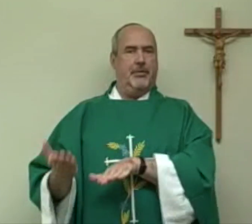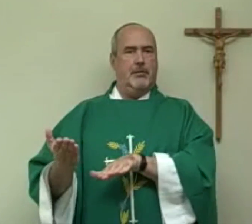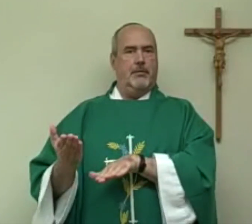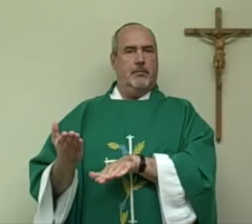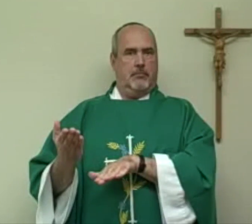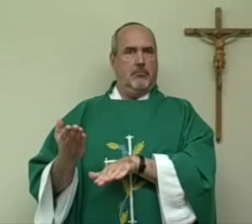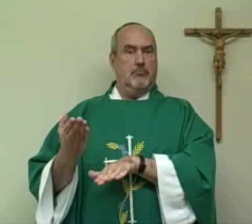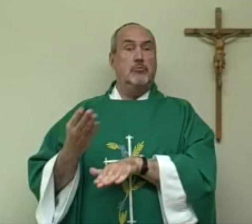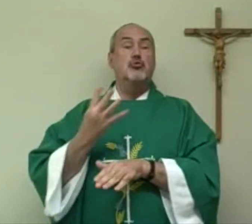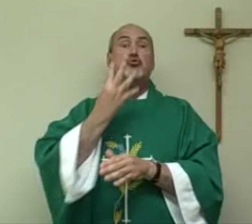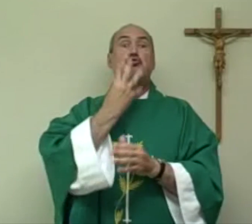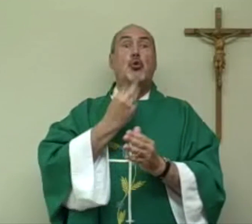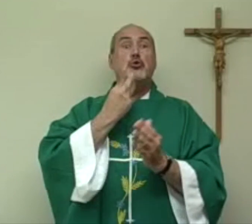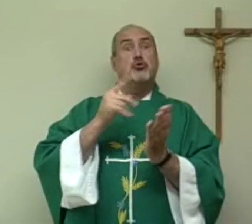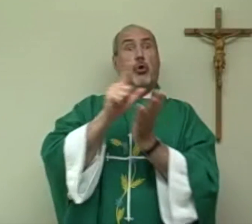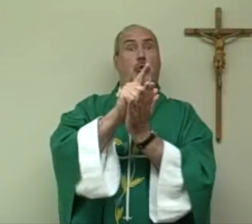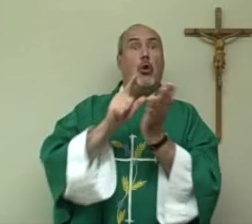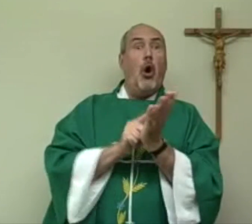he could have been punished or put to death.